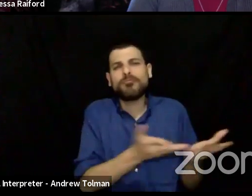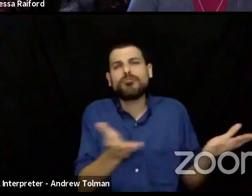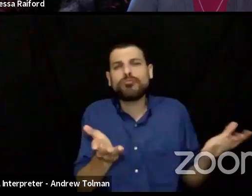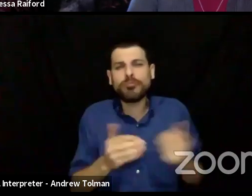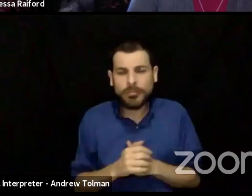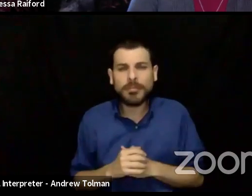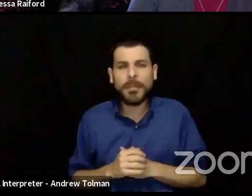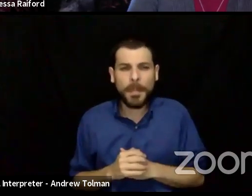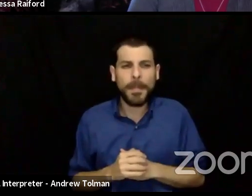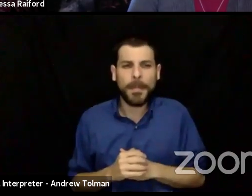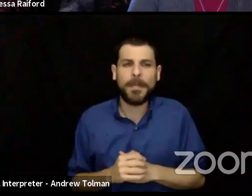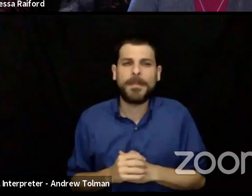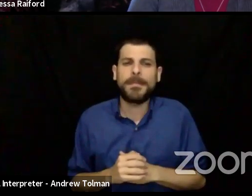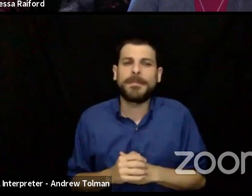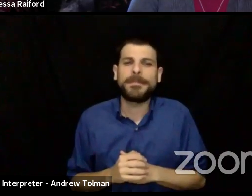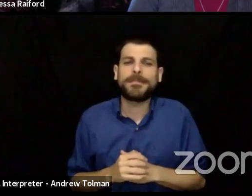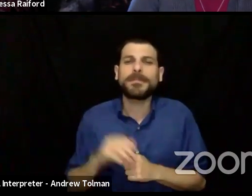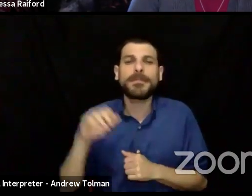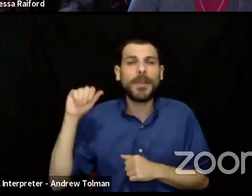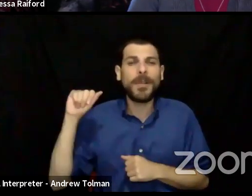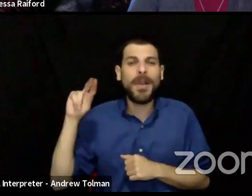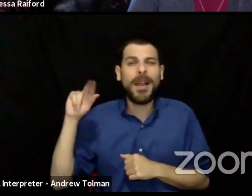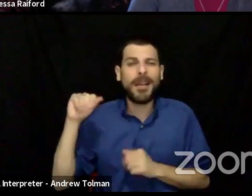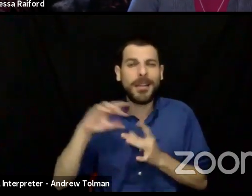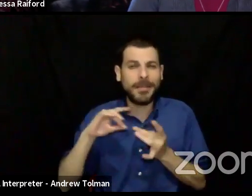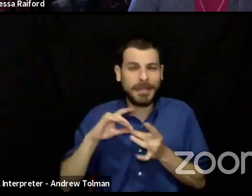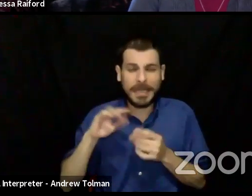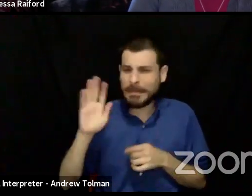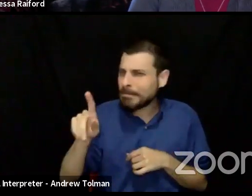And how do you think that fits in with the city's